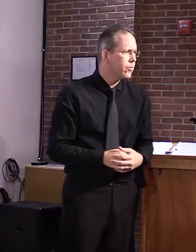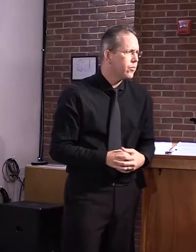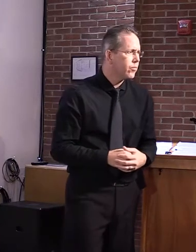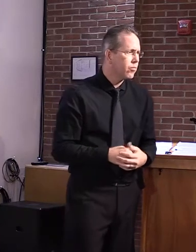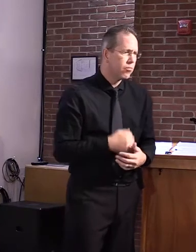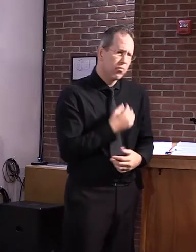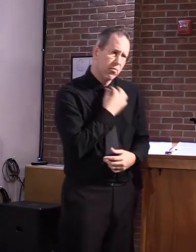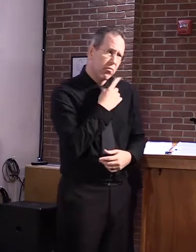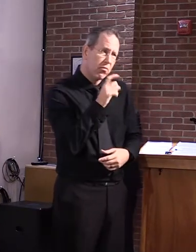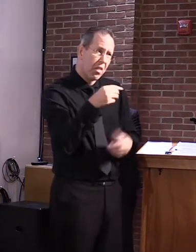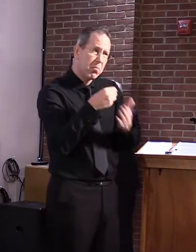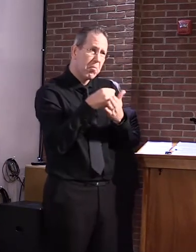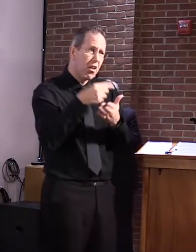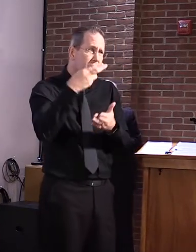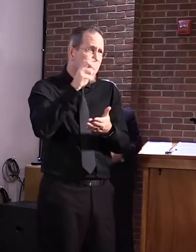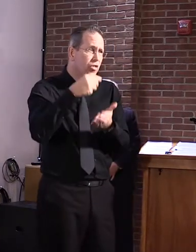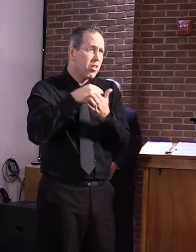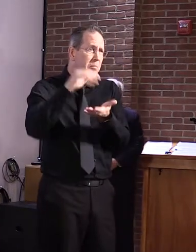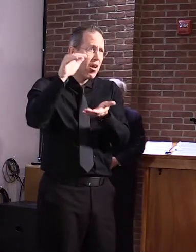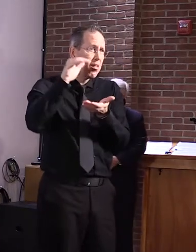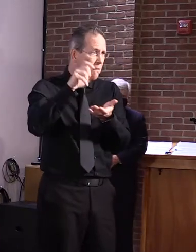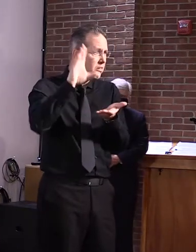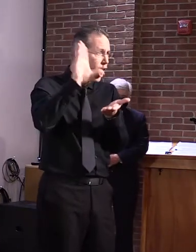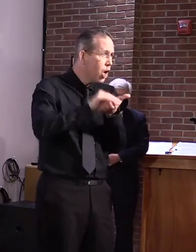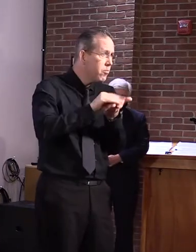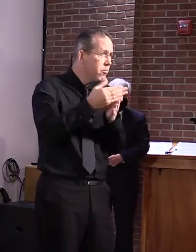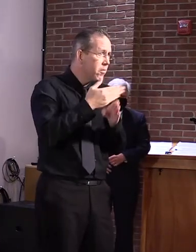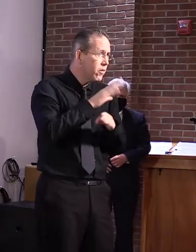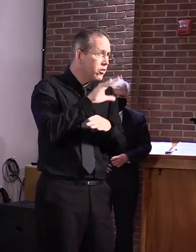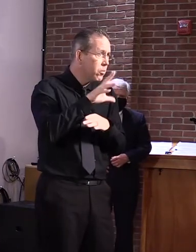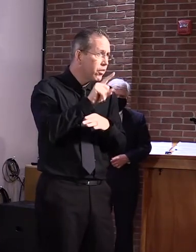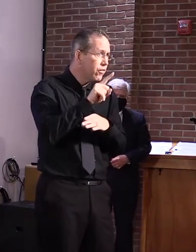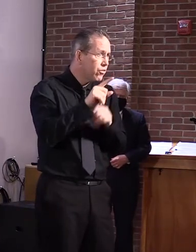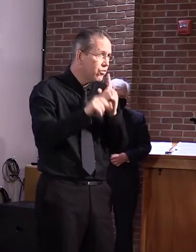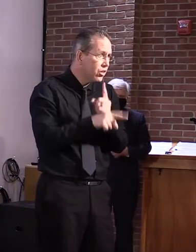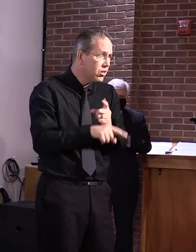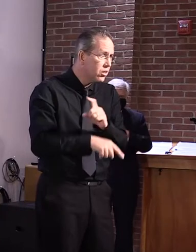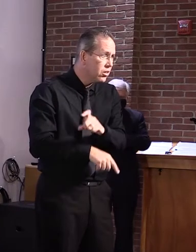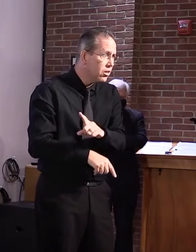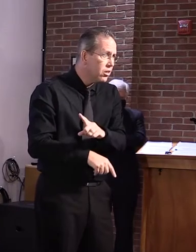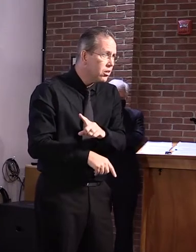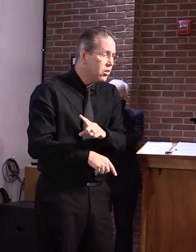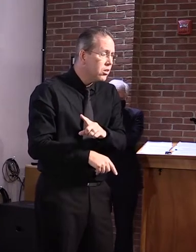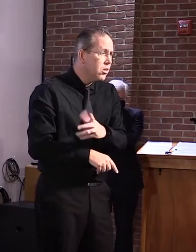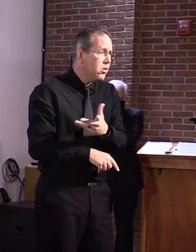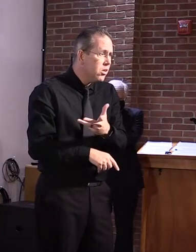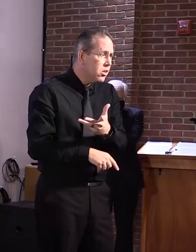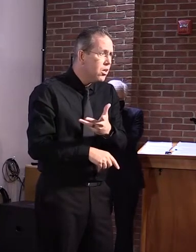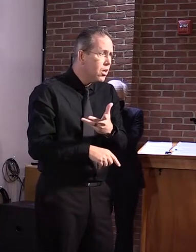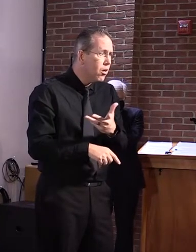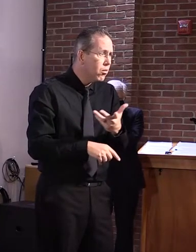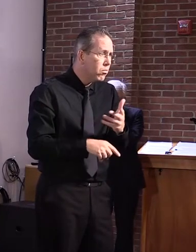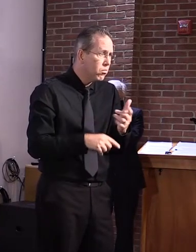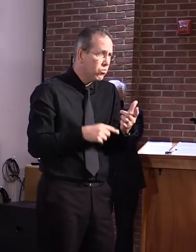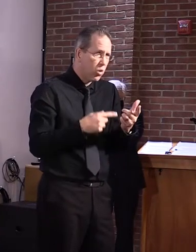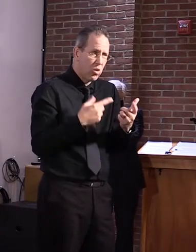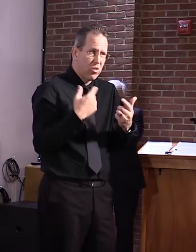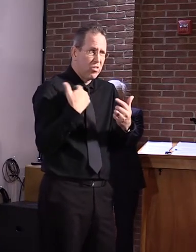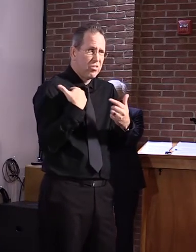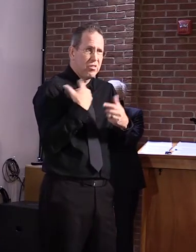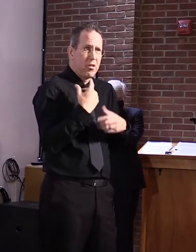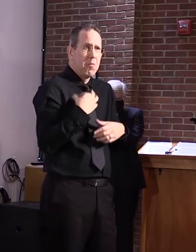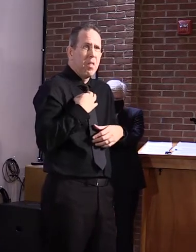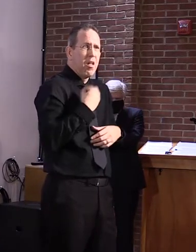So, and just judging by how quickly you've got this, these applications, and that you could probably turn that around